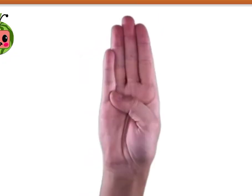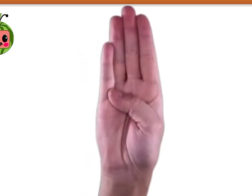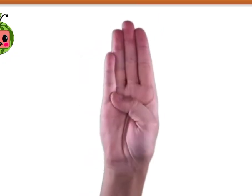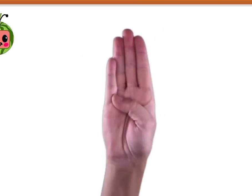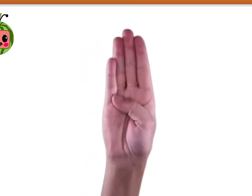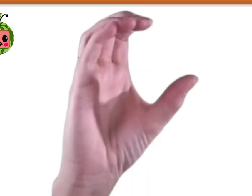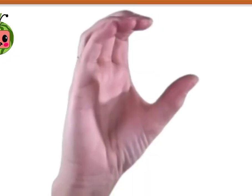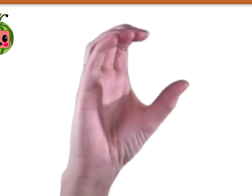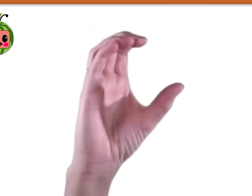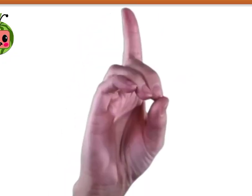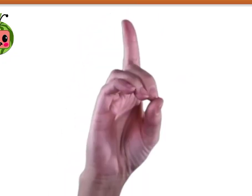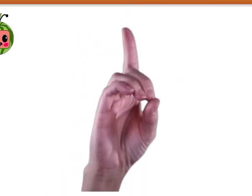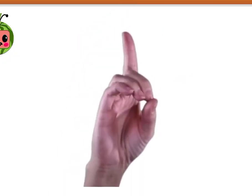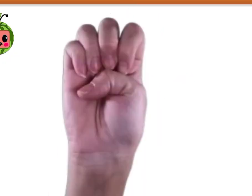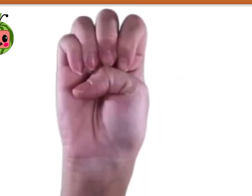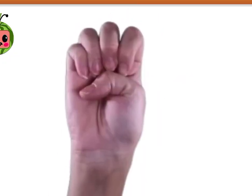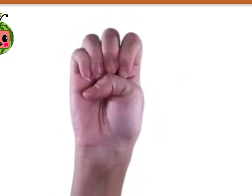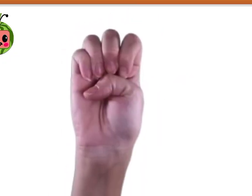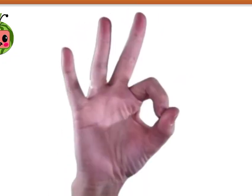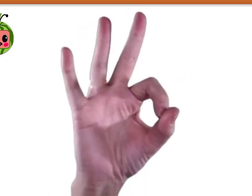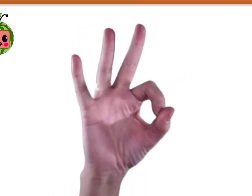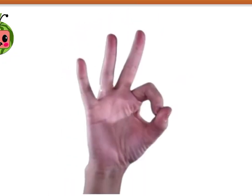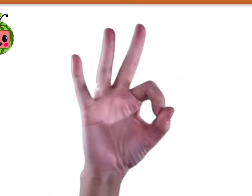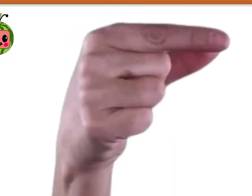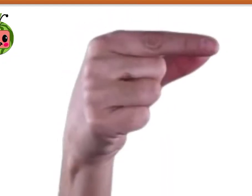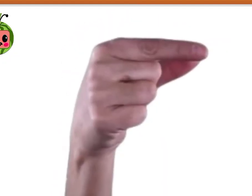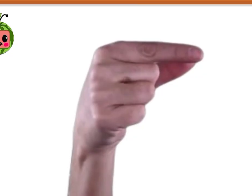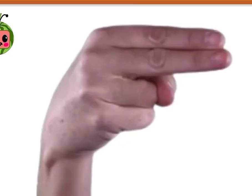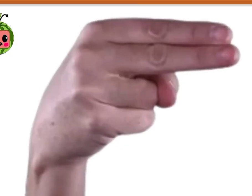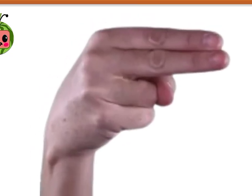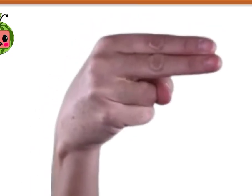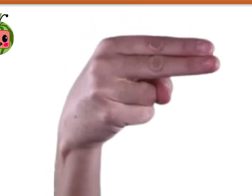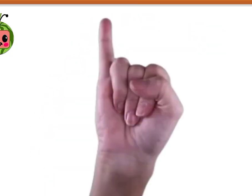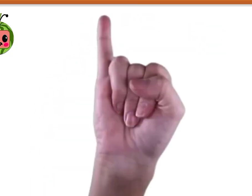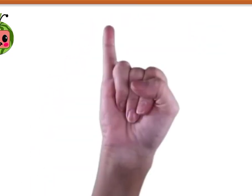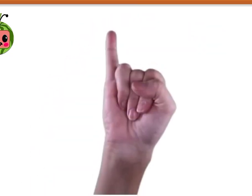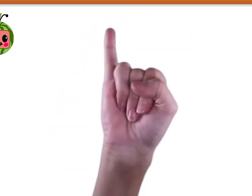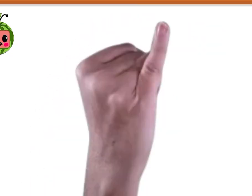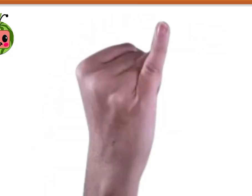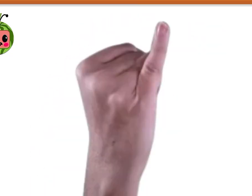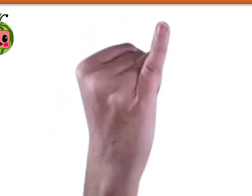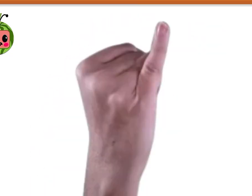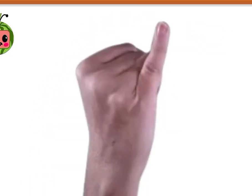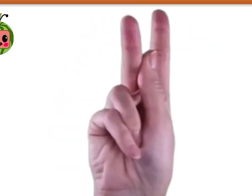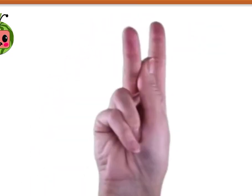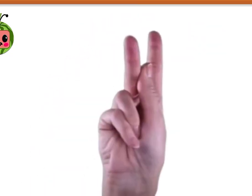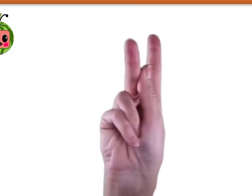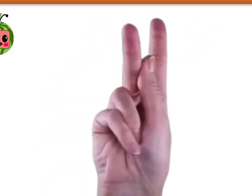B, C, D, E, F, G, H, I, J, K,